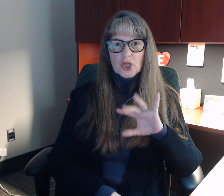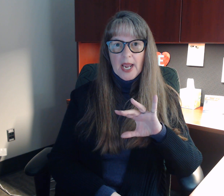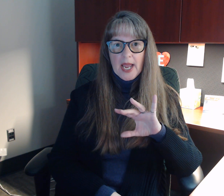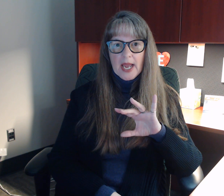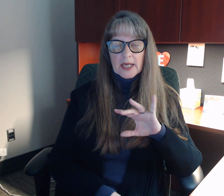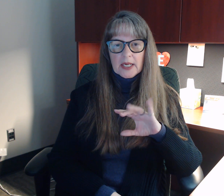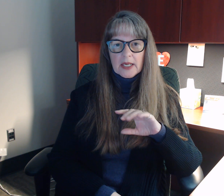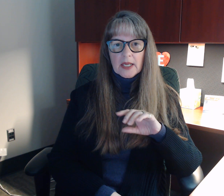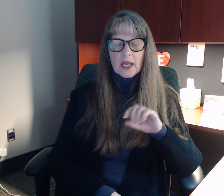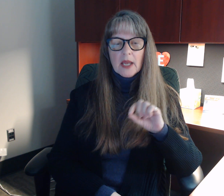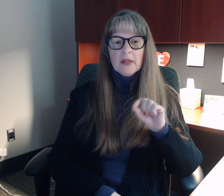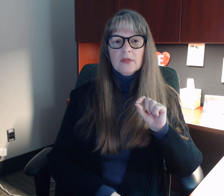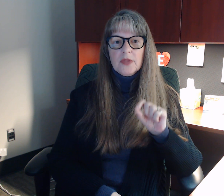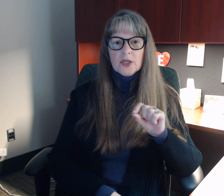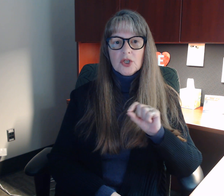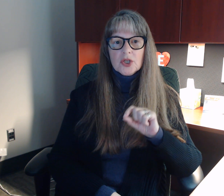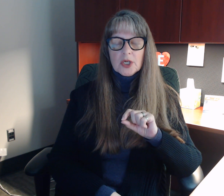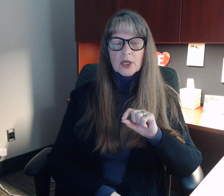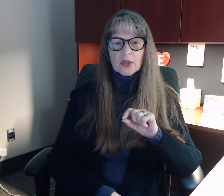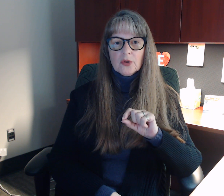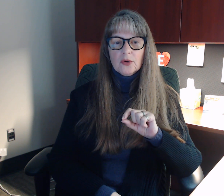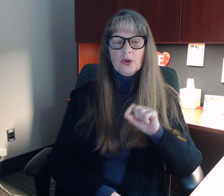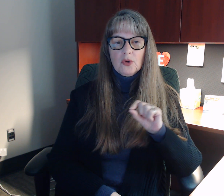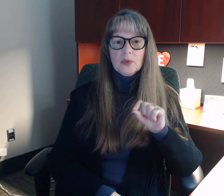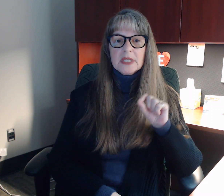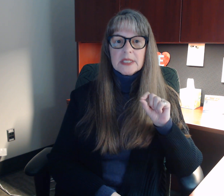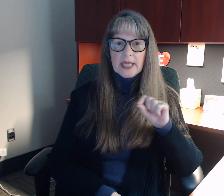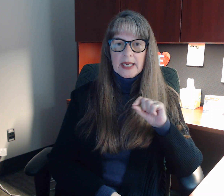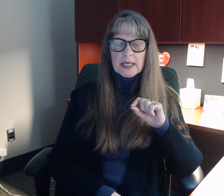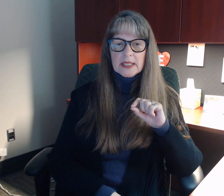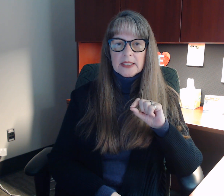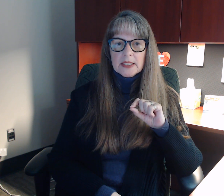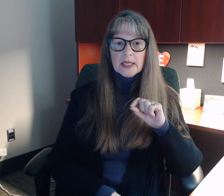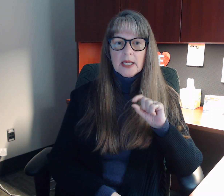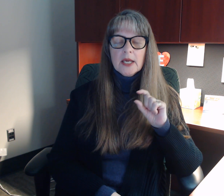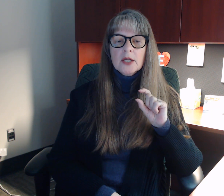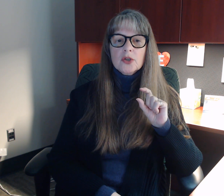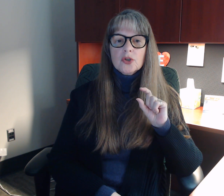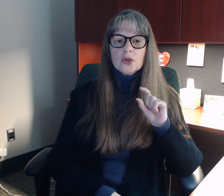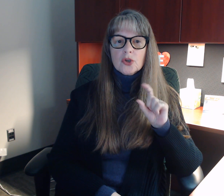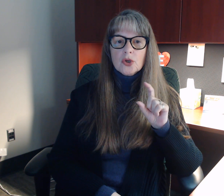check this year, you would say it